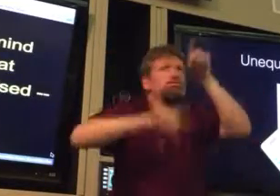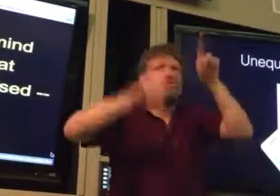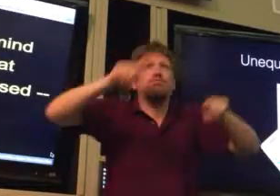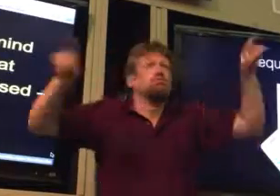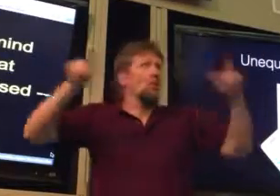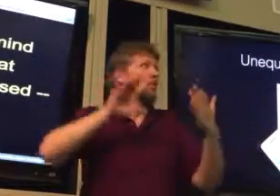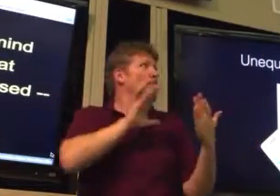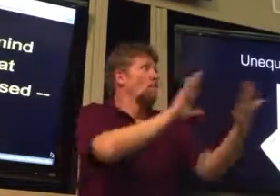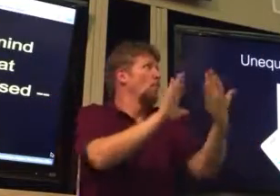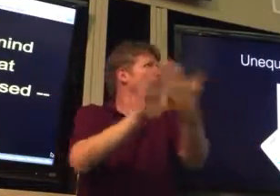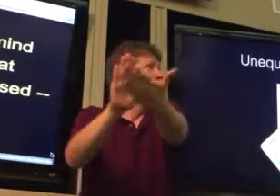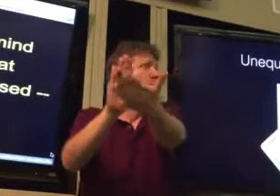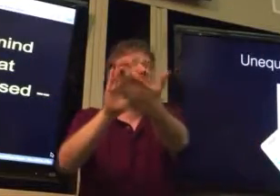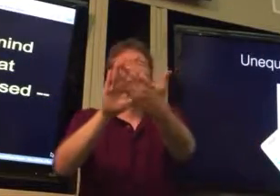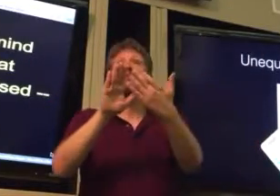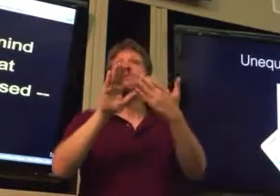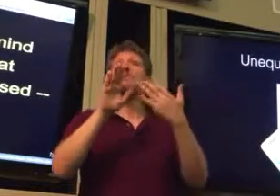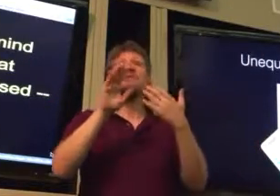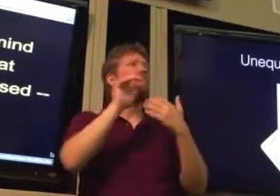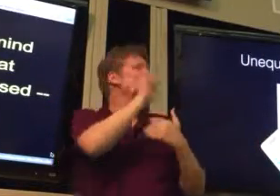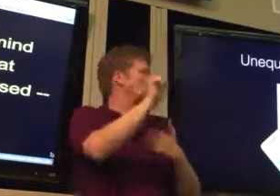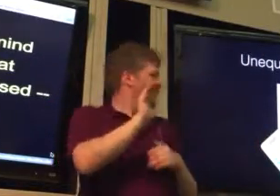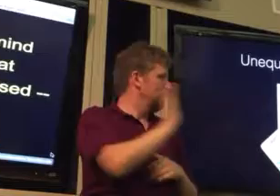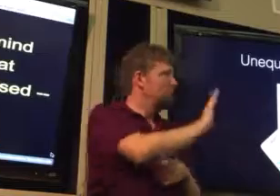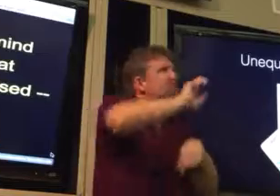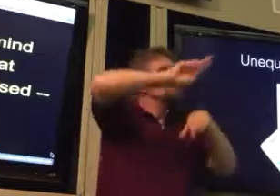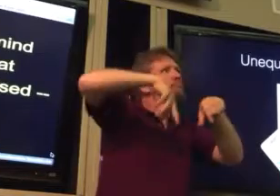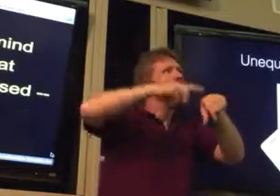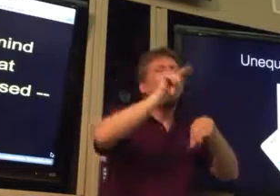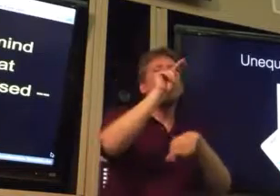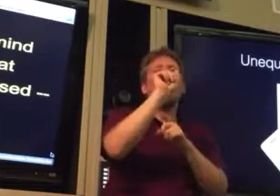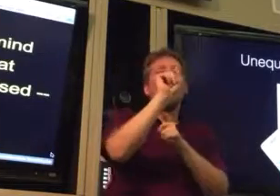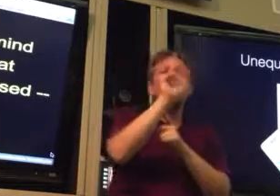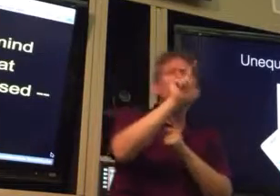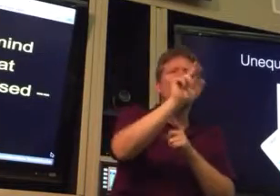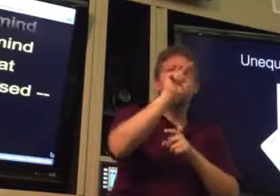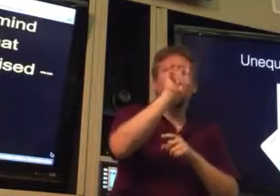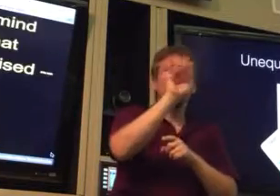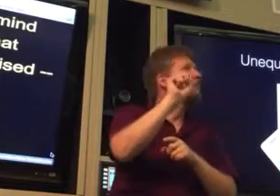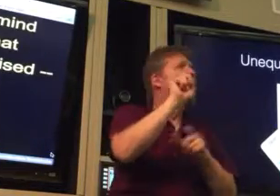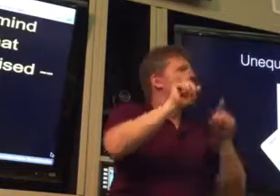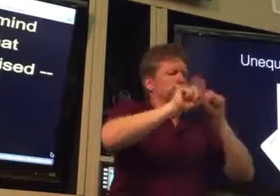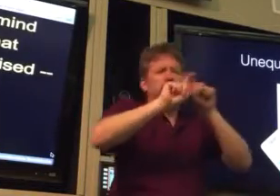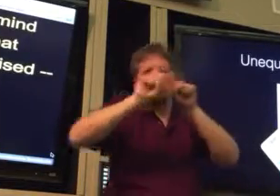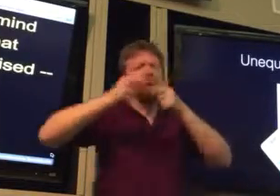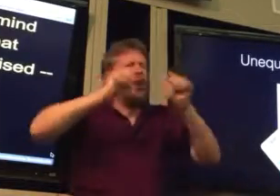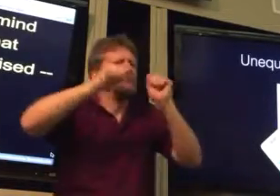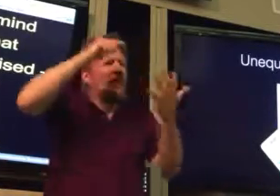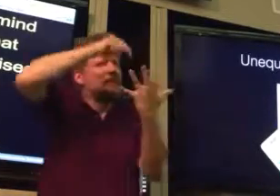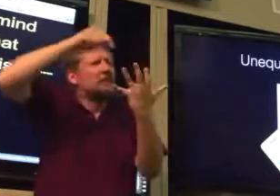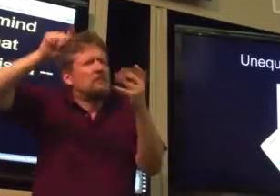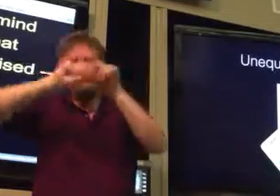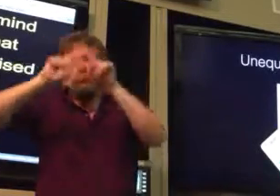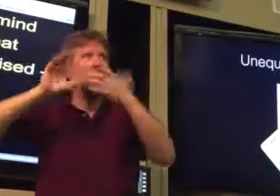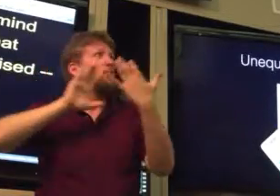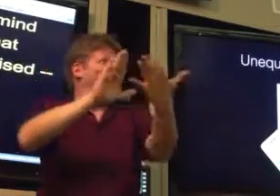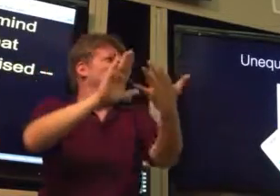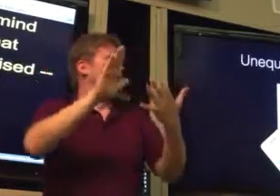people teach you. I'm sure you've experienced many different approaches of being taught, not through your